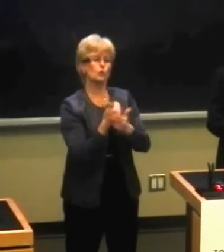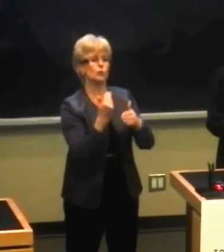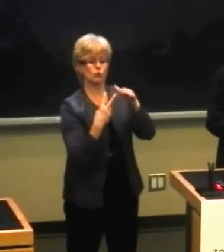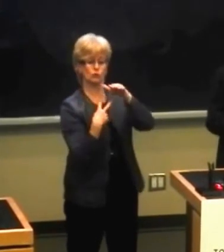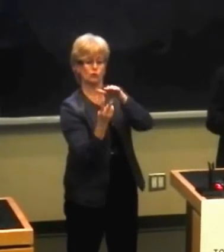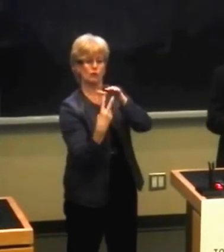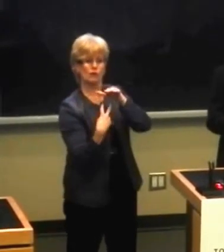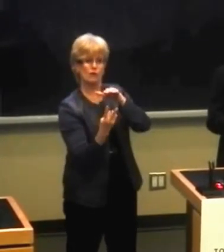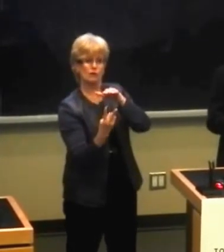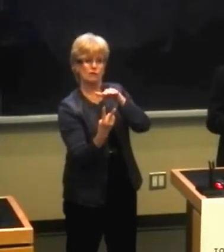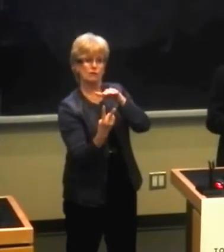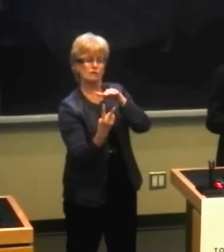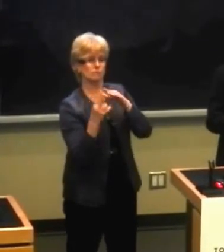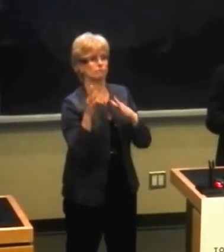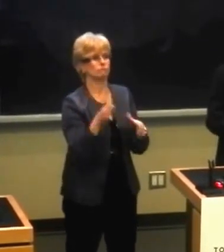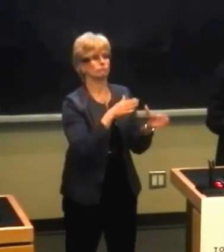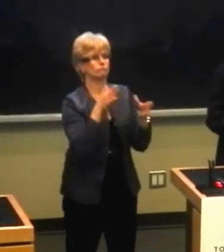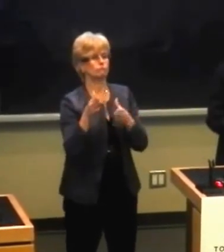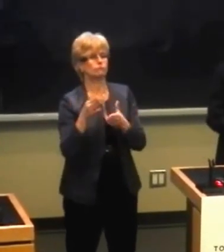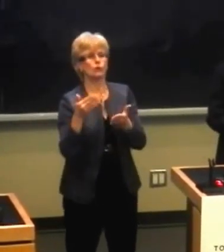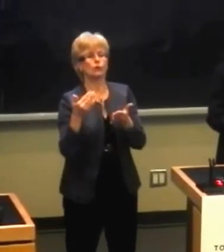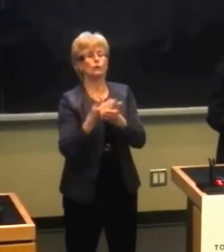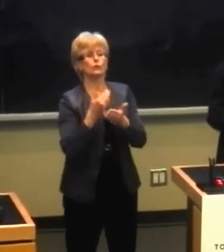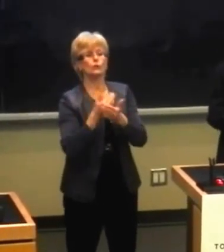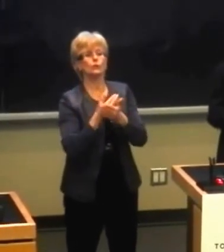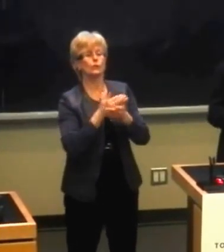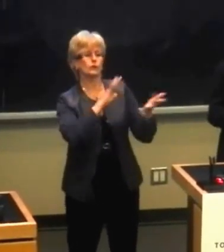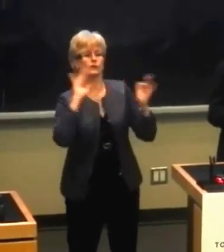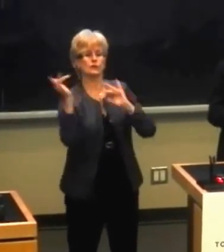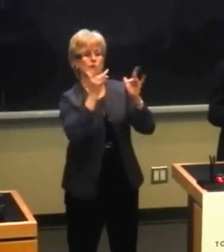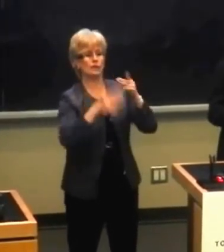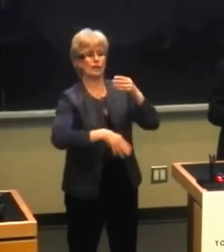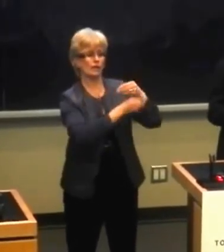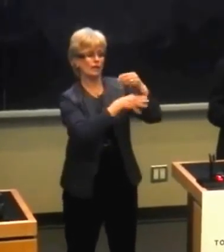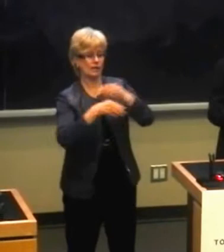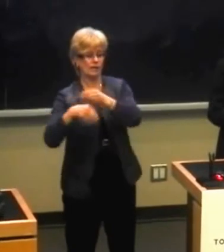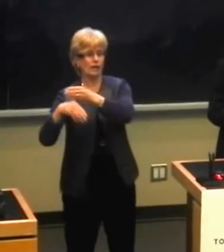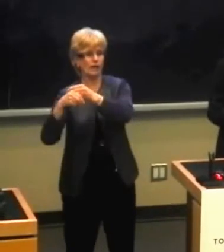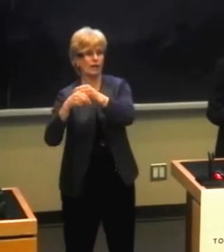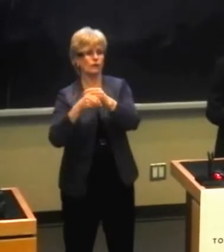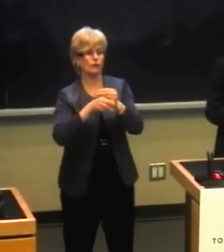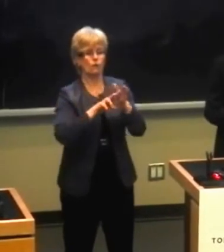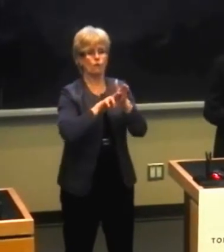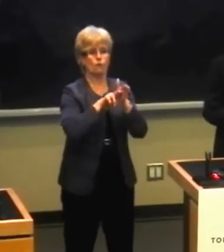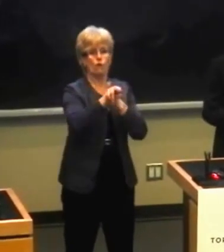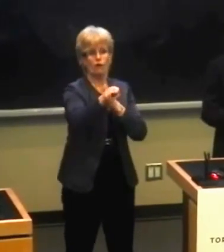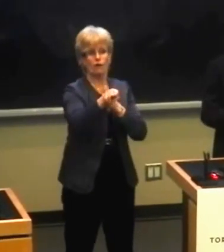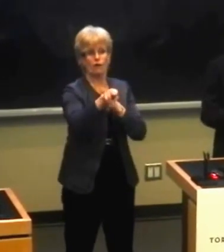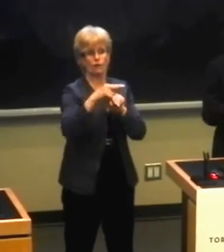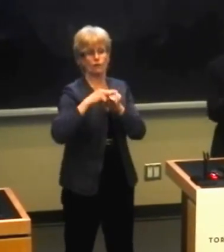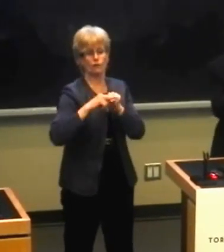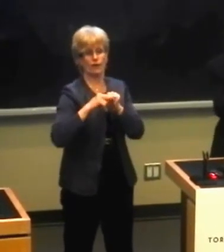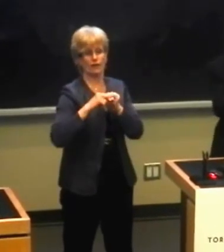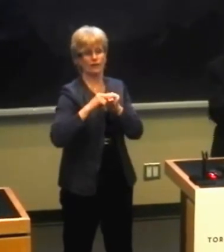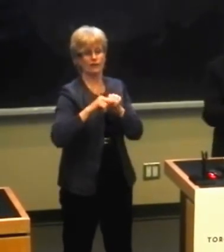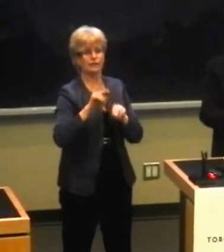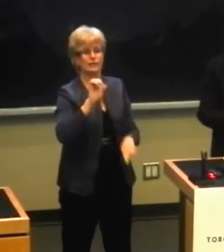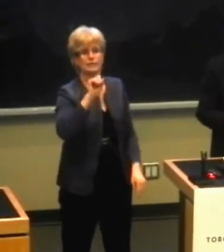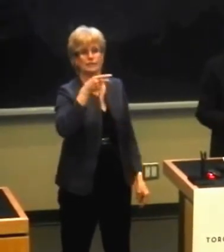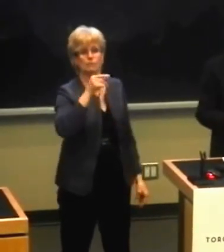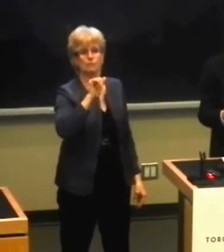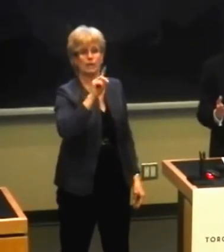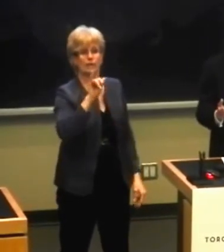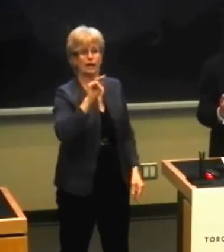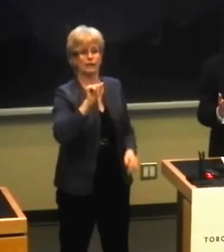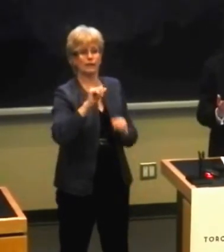streetcars downtown. You're going to see extensions to the network, new rocket trains on the Young University Spadina line, the Spadina